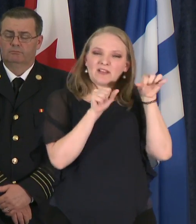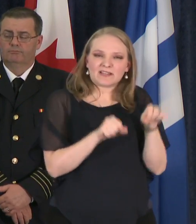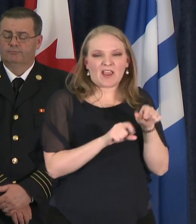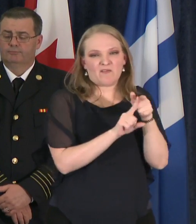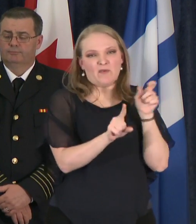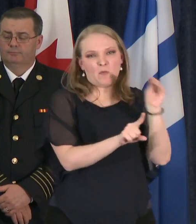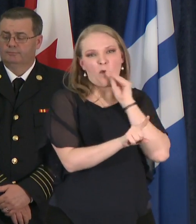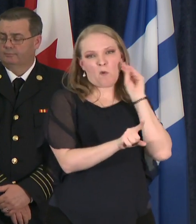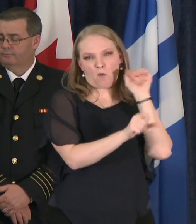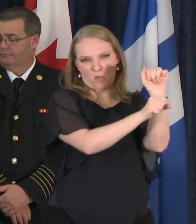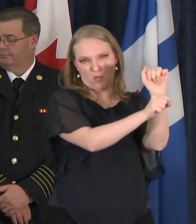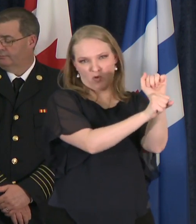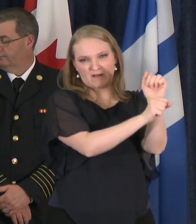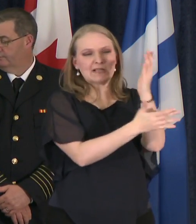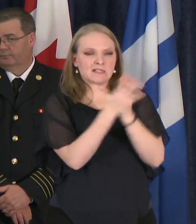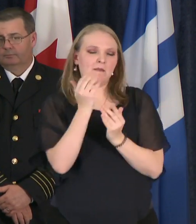home.